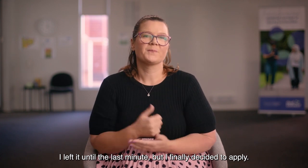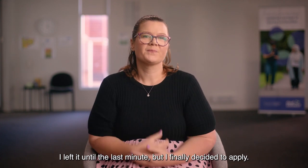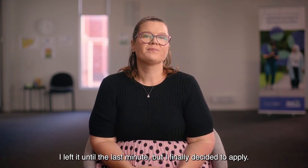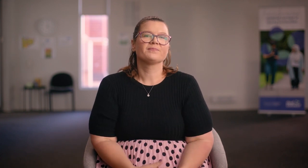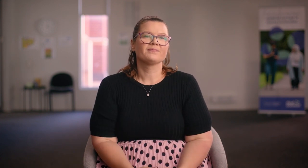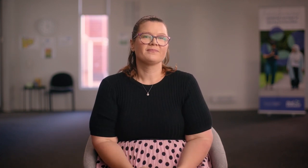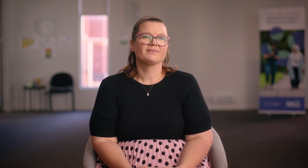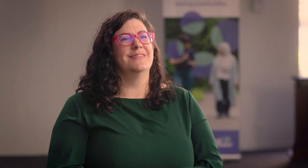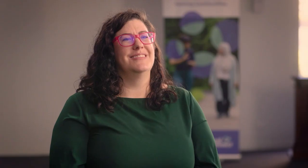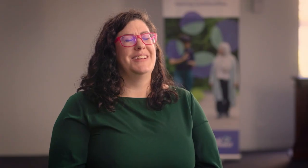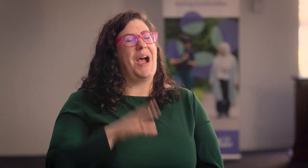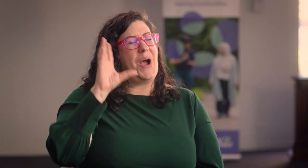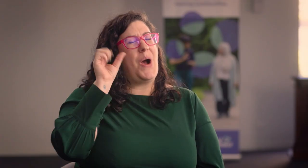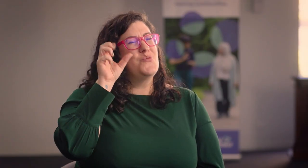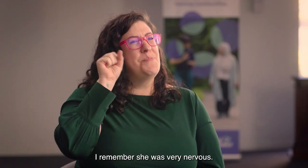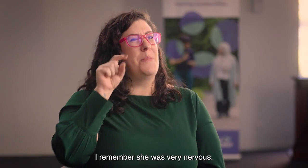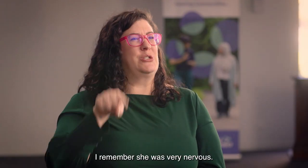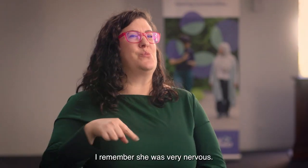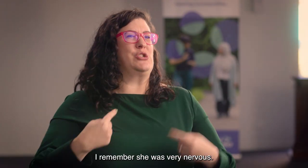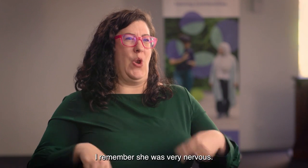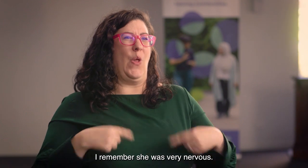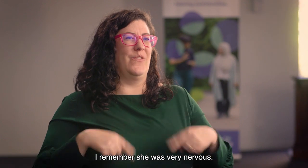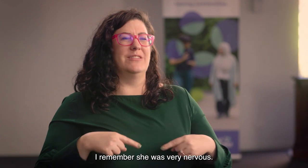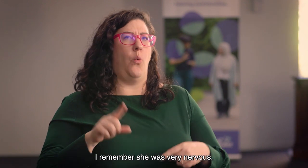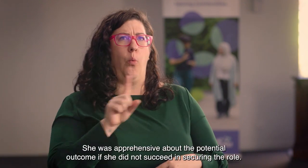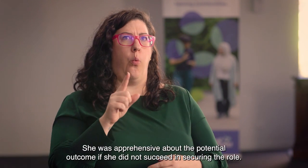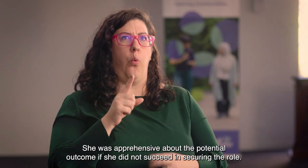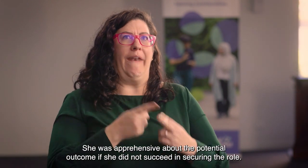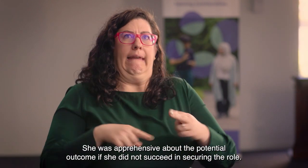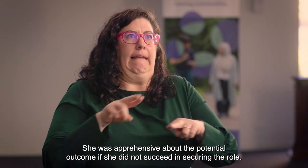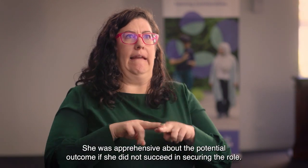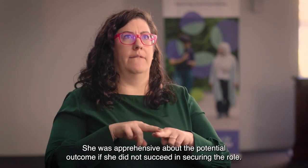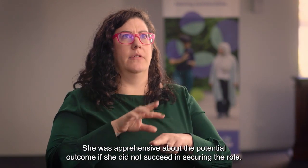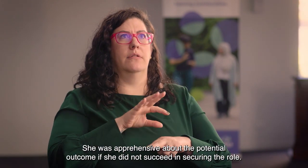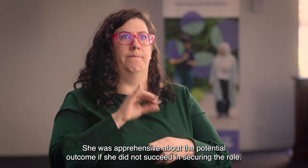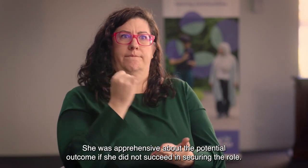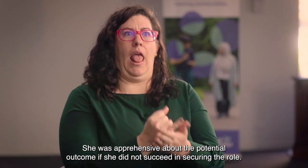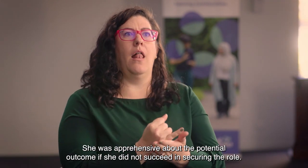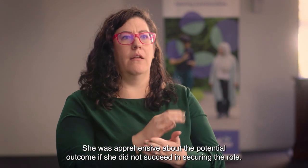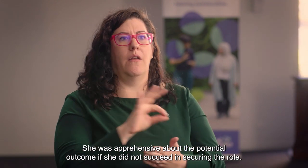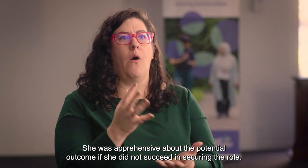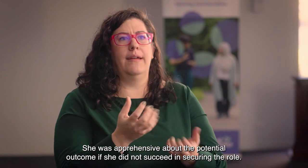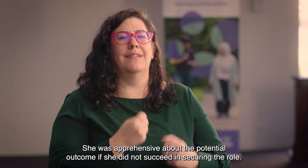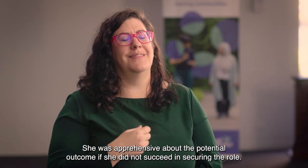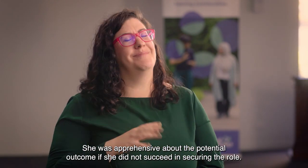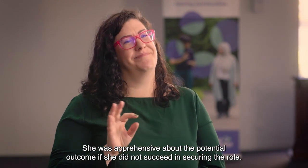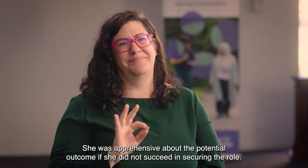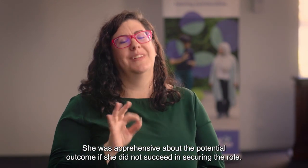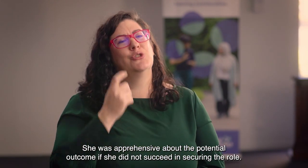apply. I remember she was very nervous. She was apprehensive about the potential outcome if she did not succeed in securing the